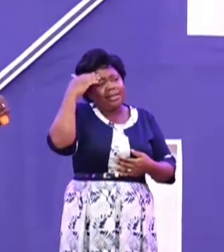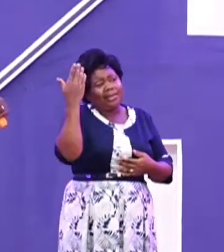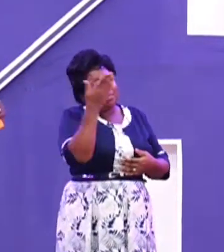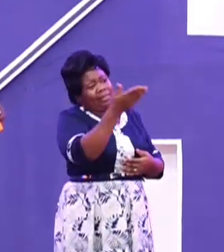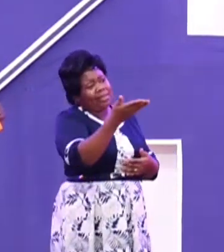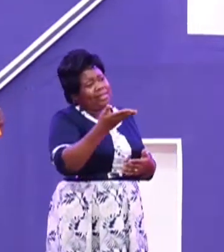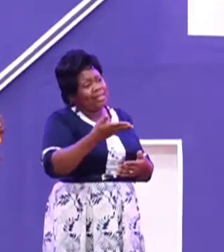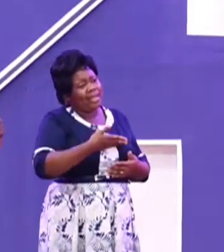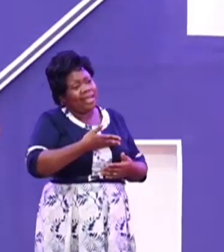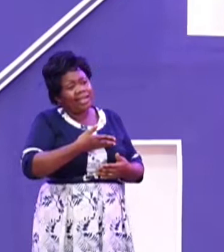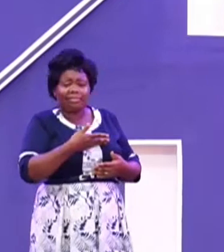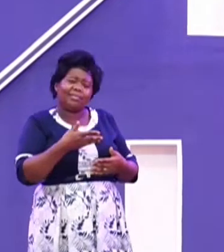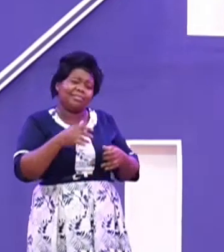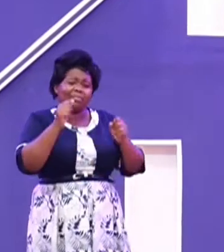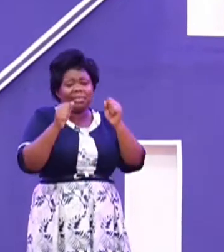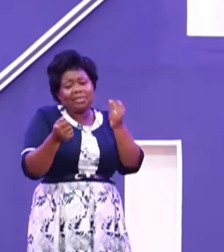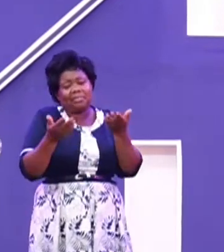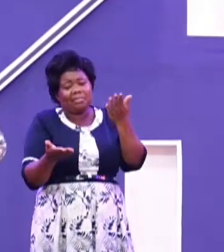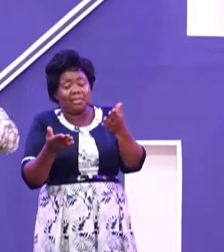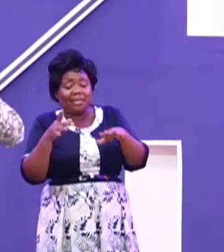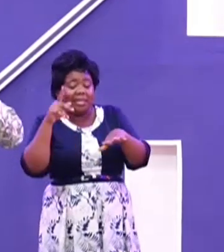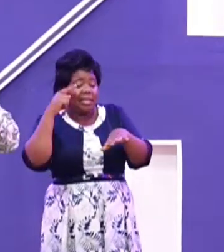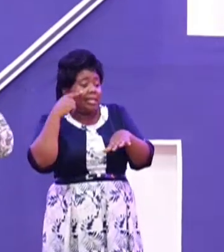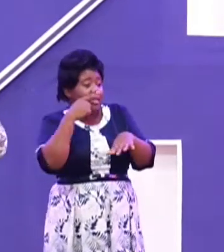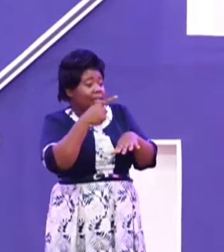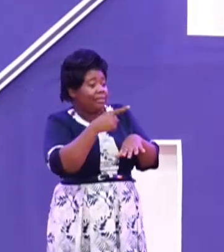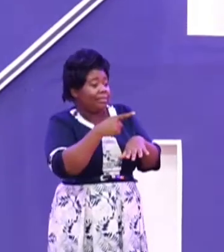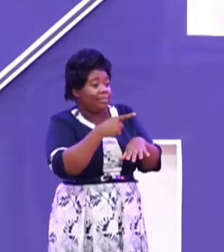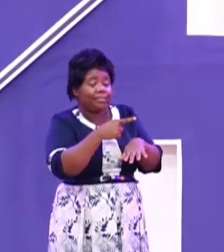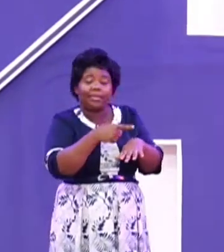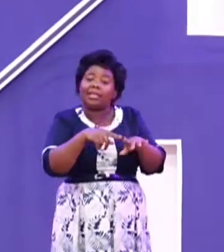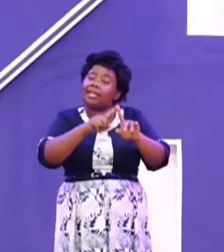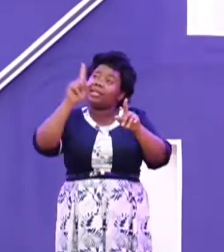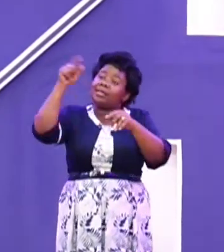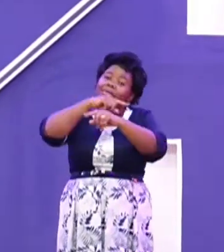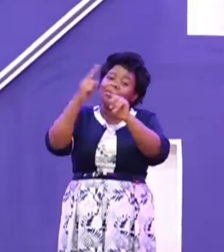nyonti yaliate kwa kunjagala. Nedda. Yatuagala buagazi. He